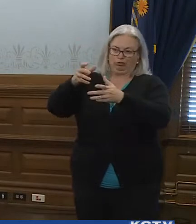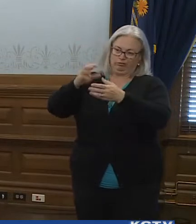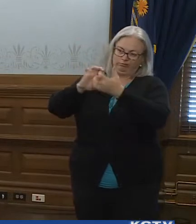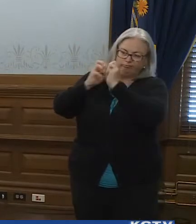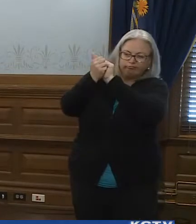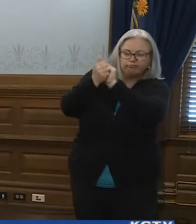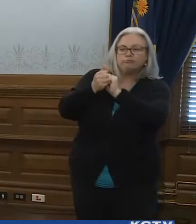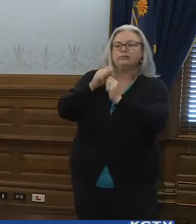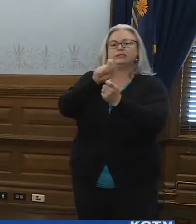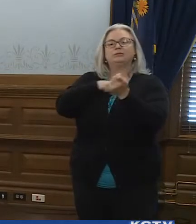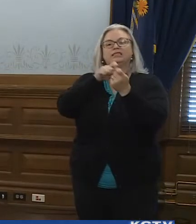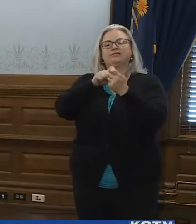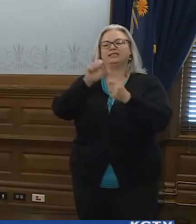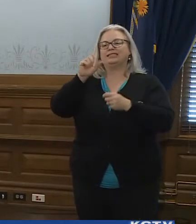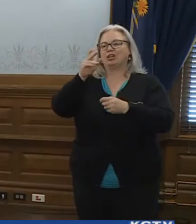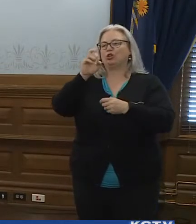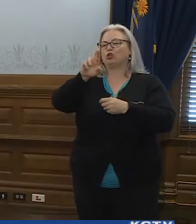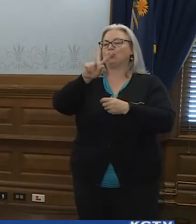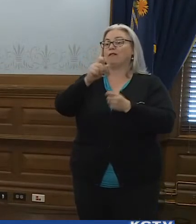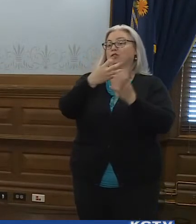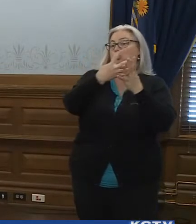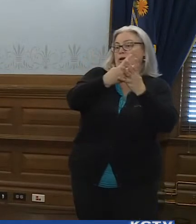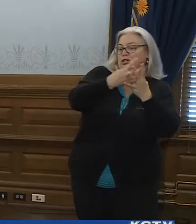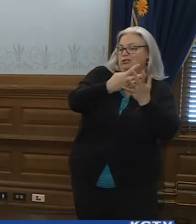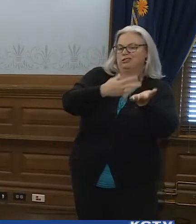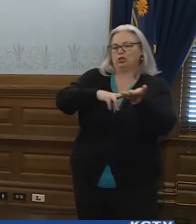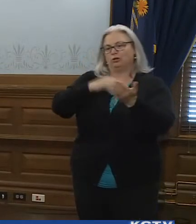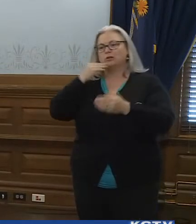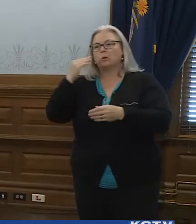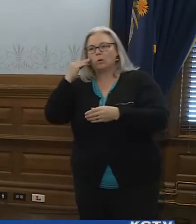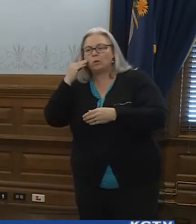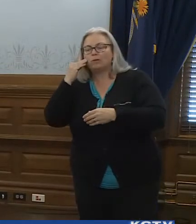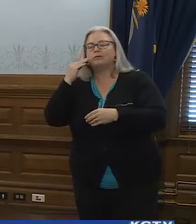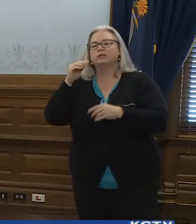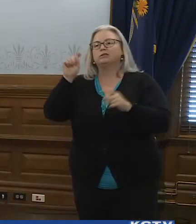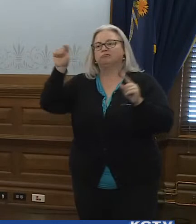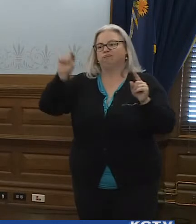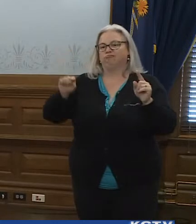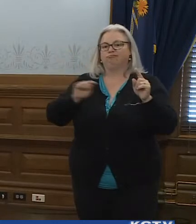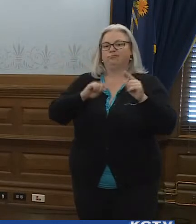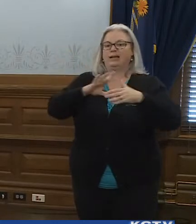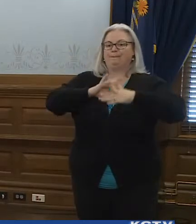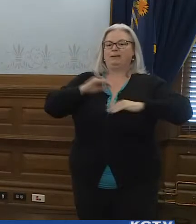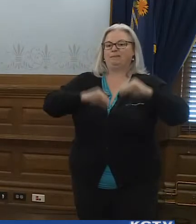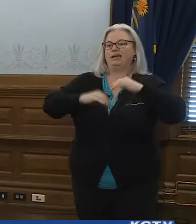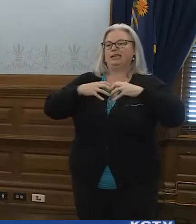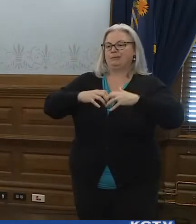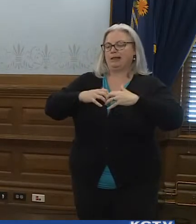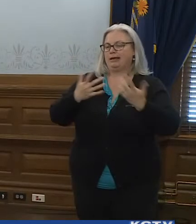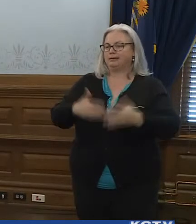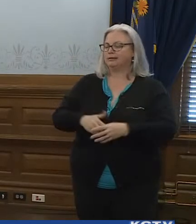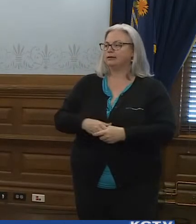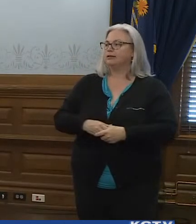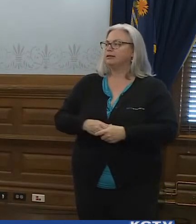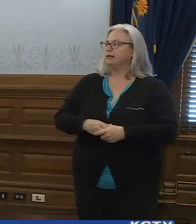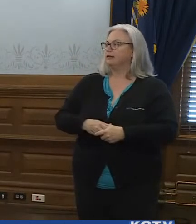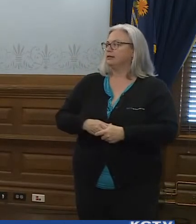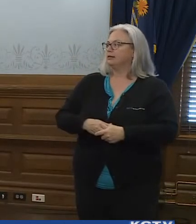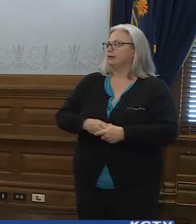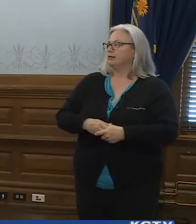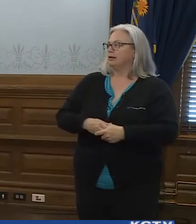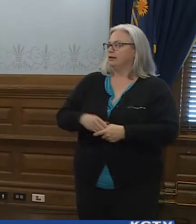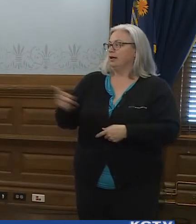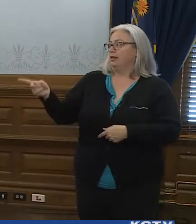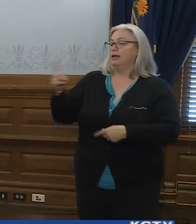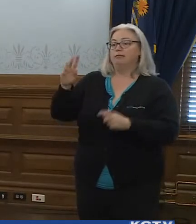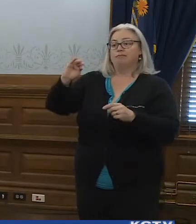specific sectors of corrections and nursing homes and meatpacking plants. I think what this will really